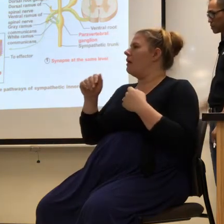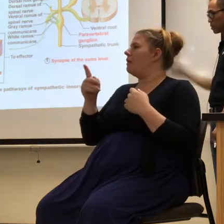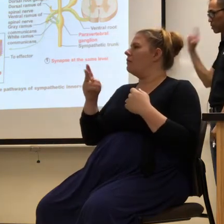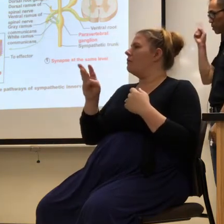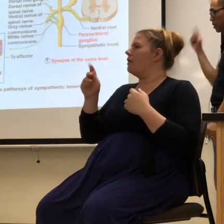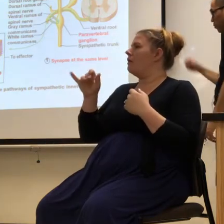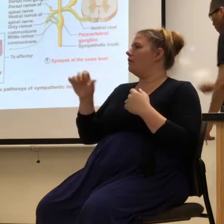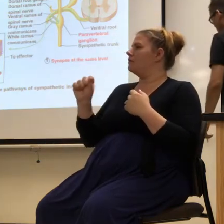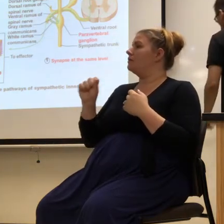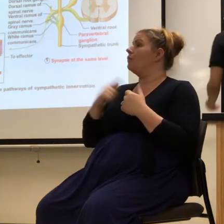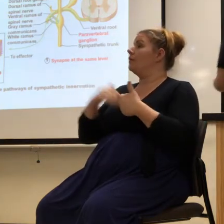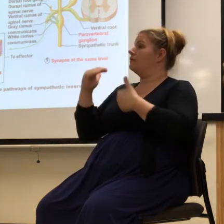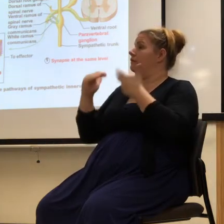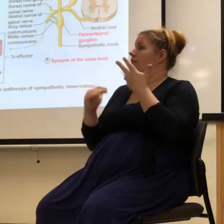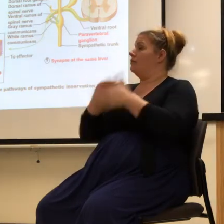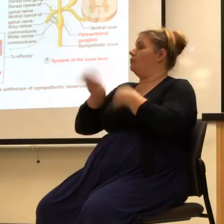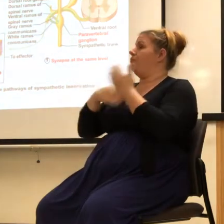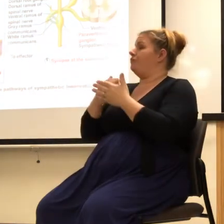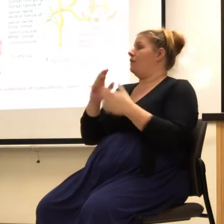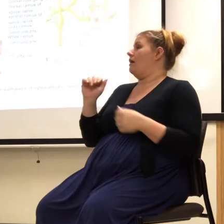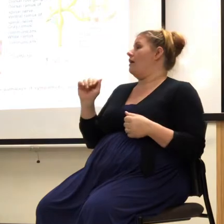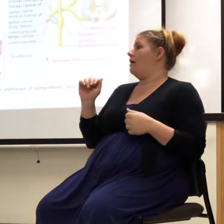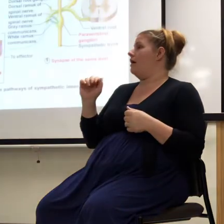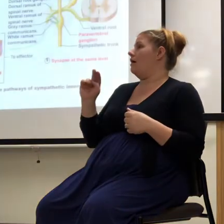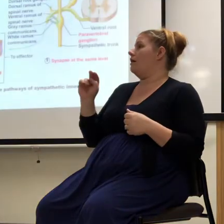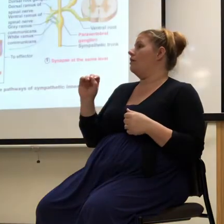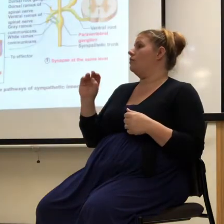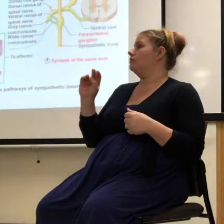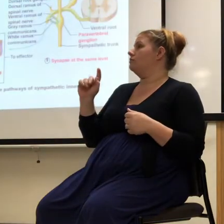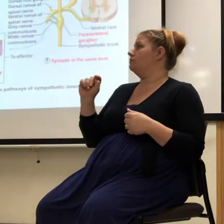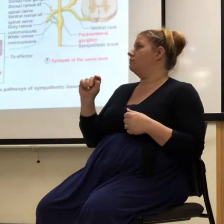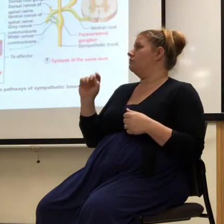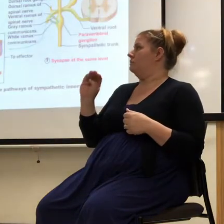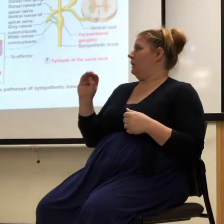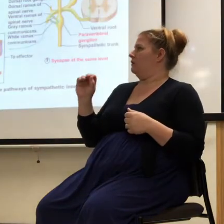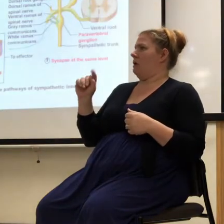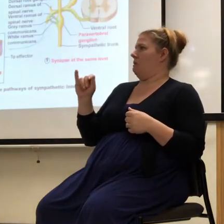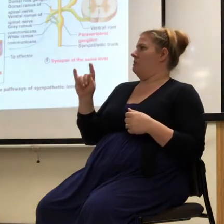cell has, starting with preganglionic cell.